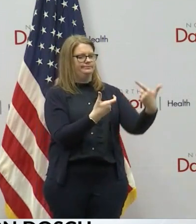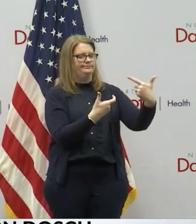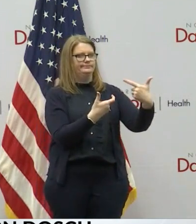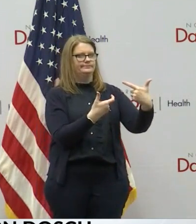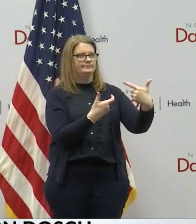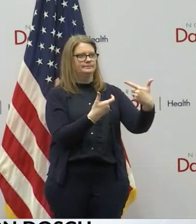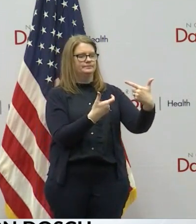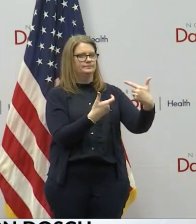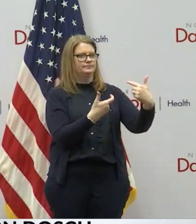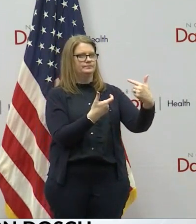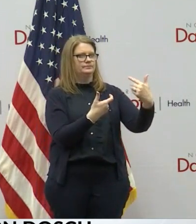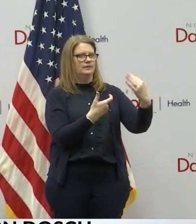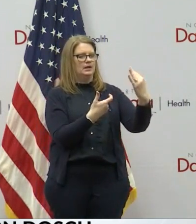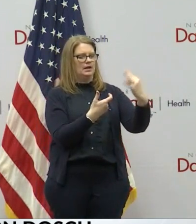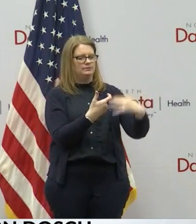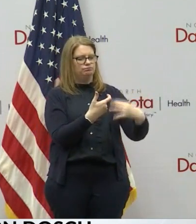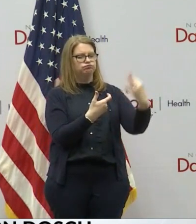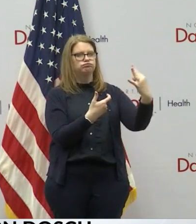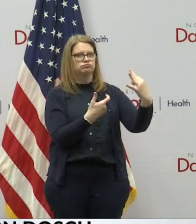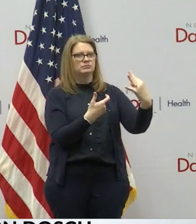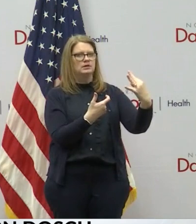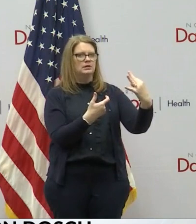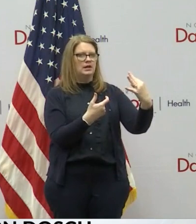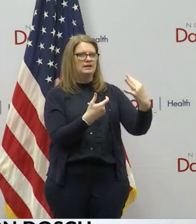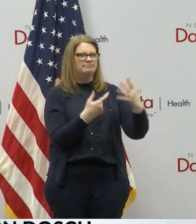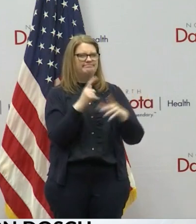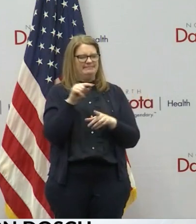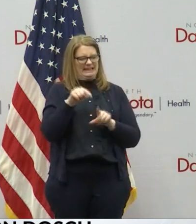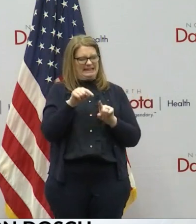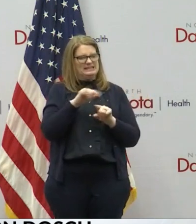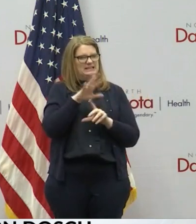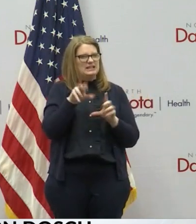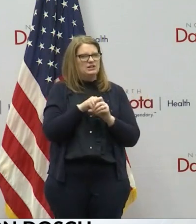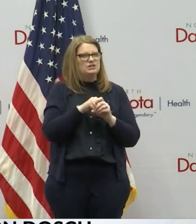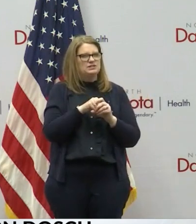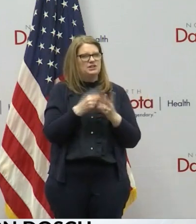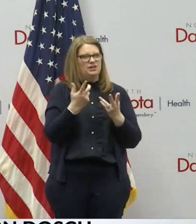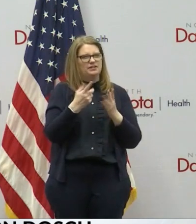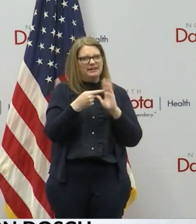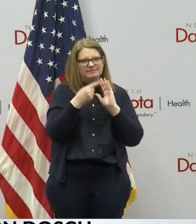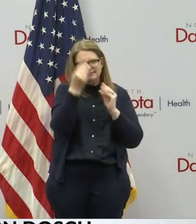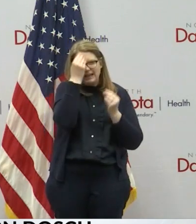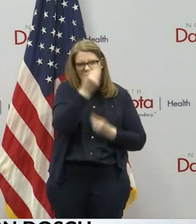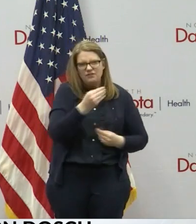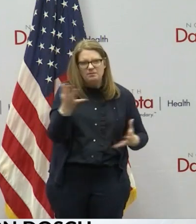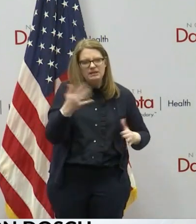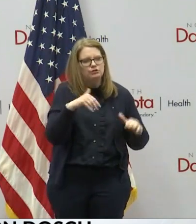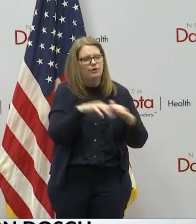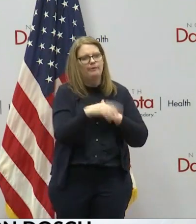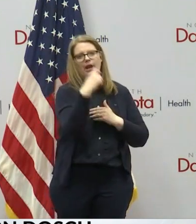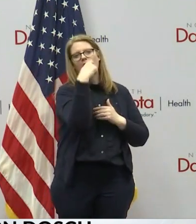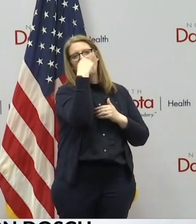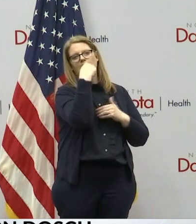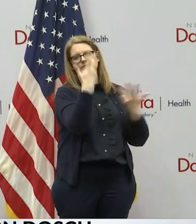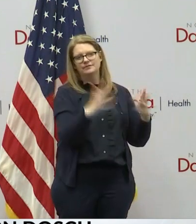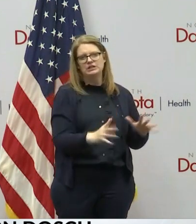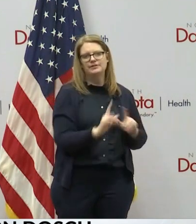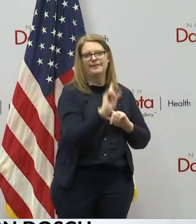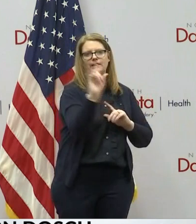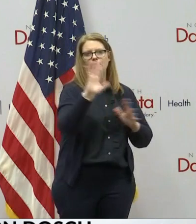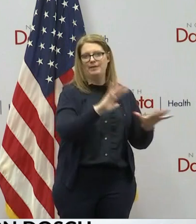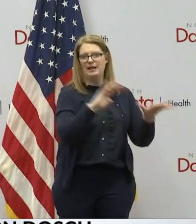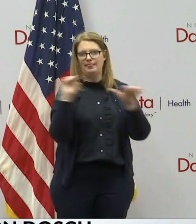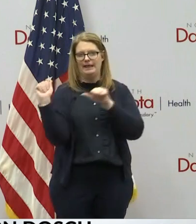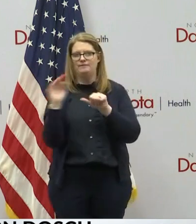public health. That contains your demographic information, and you go right into testing, and you get out of there, and you get on with your life.